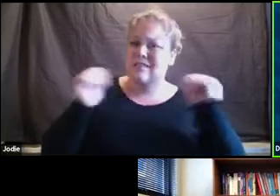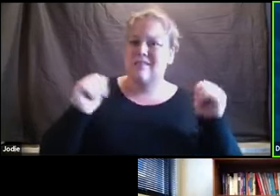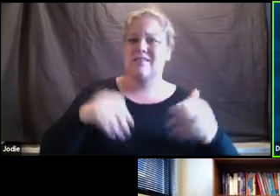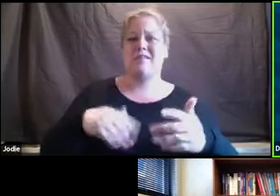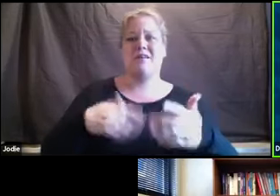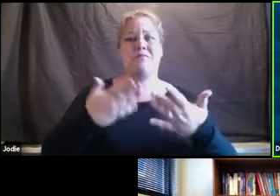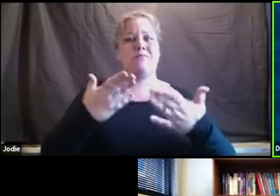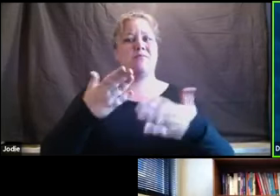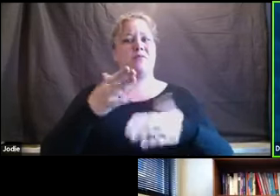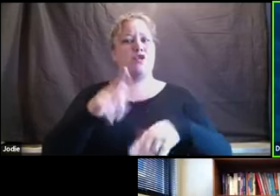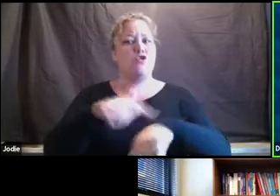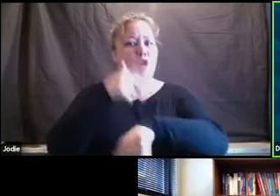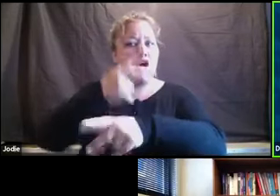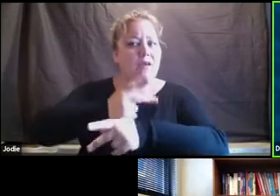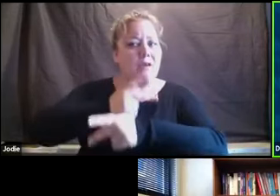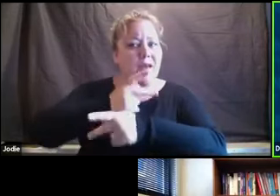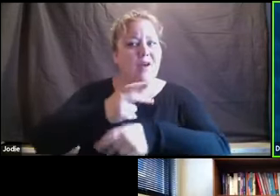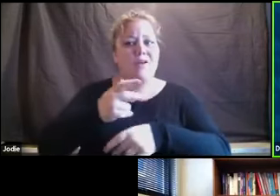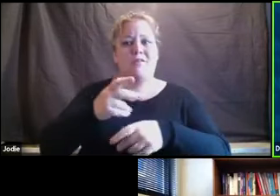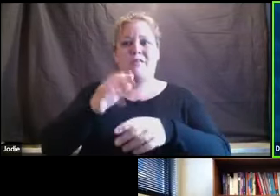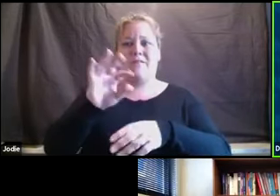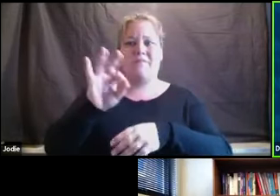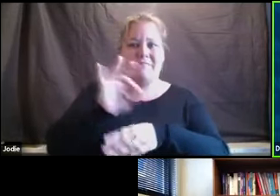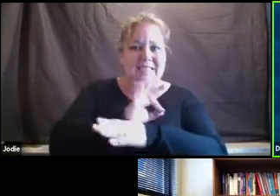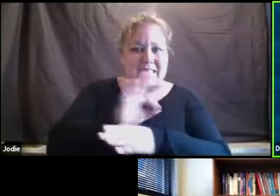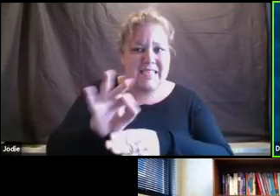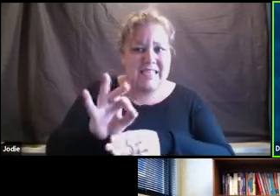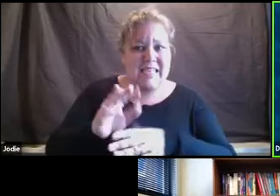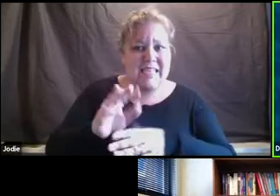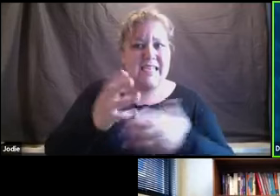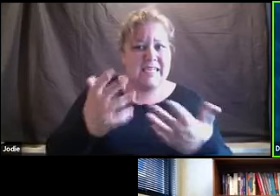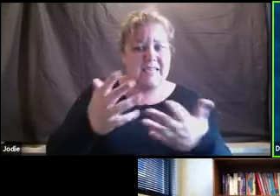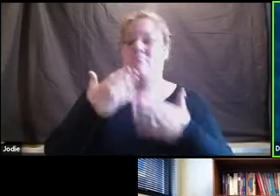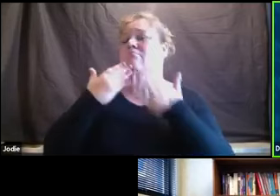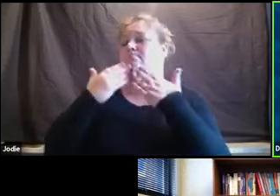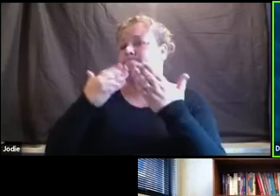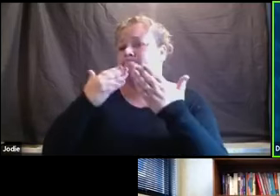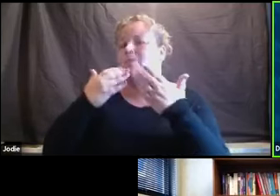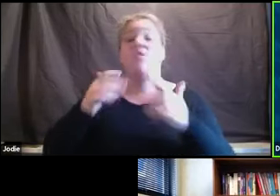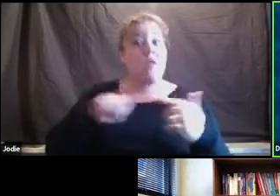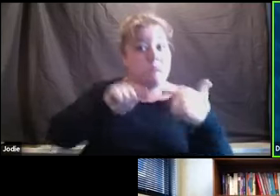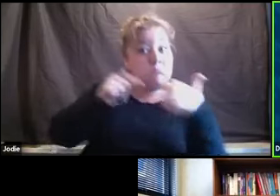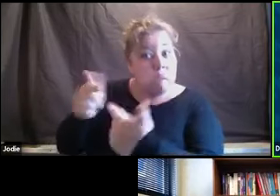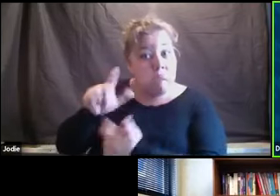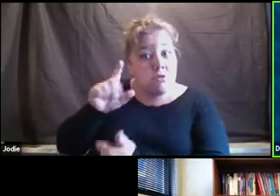community. So Dr. Loepfe, do you have anything to add? Any other thoughts?